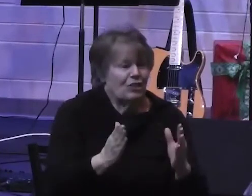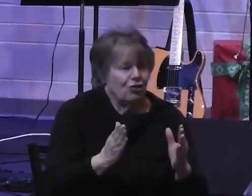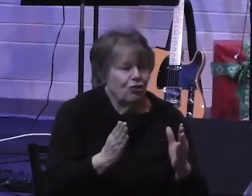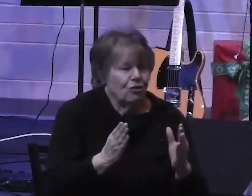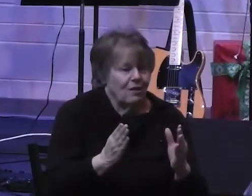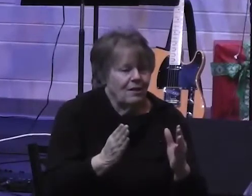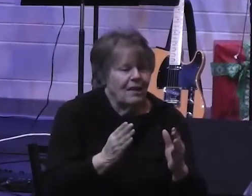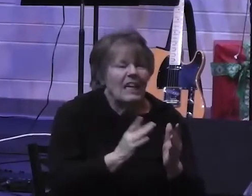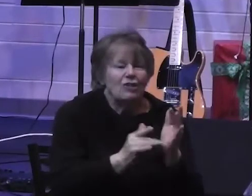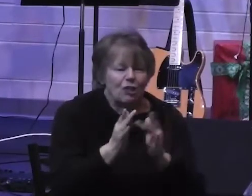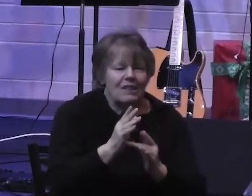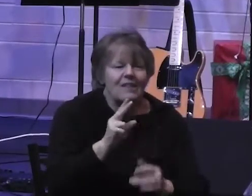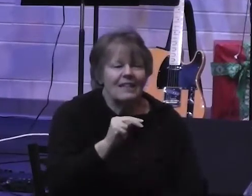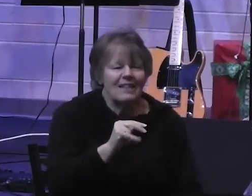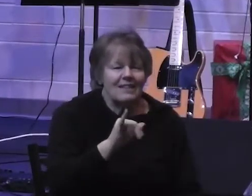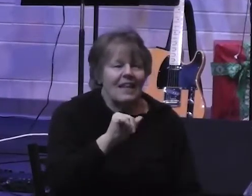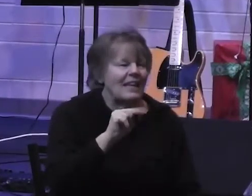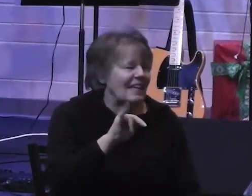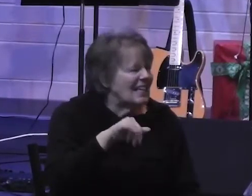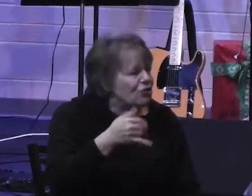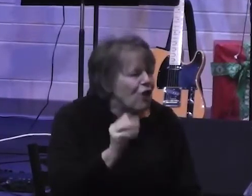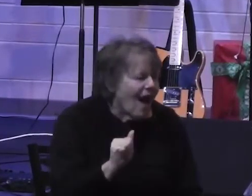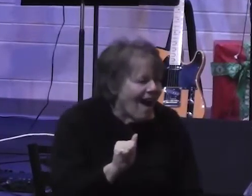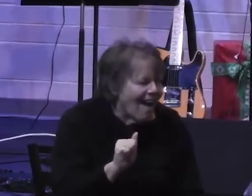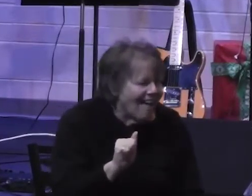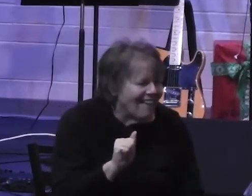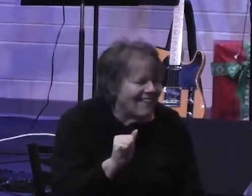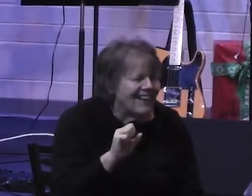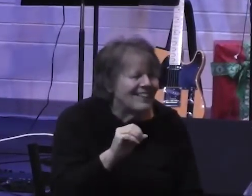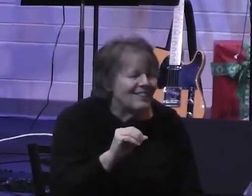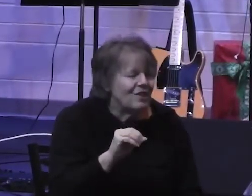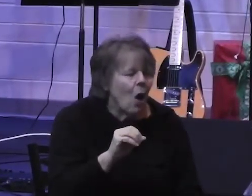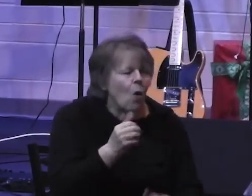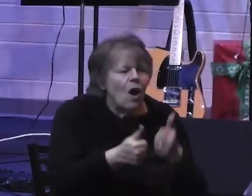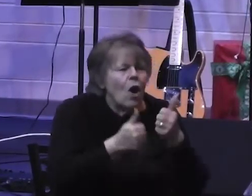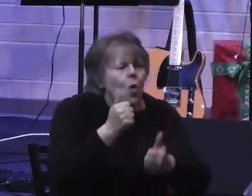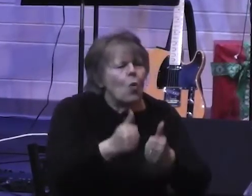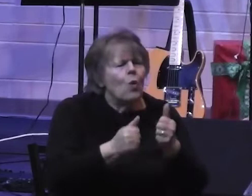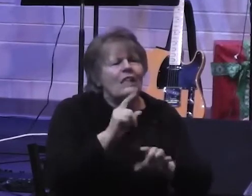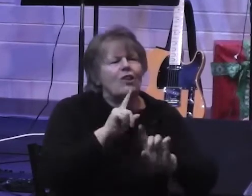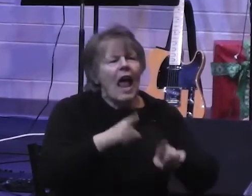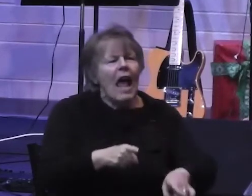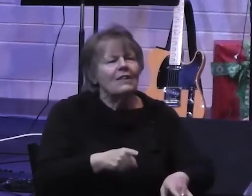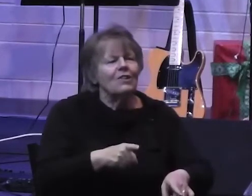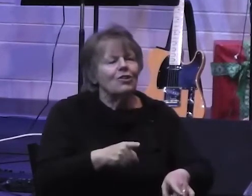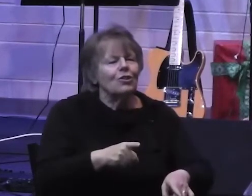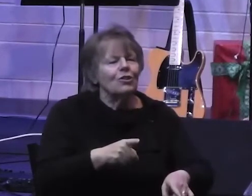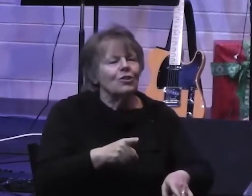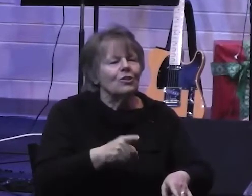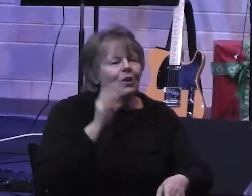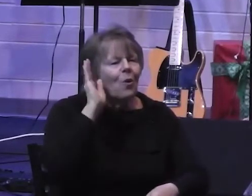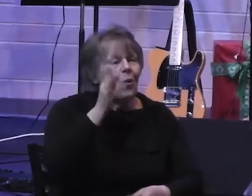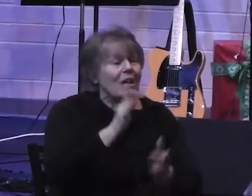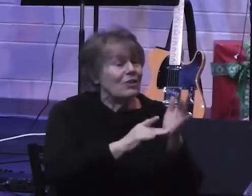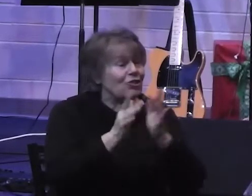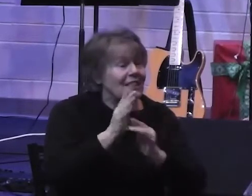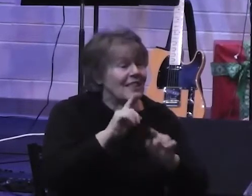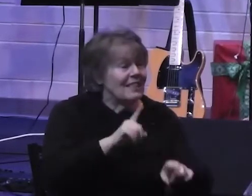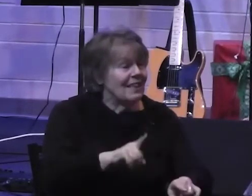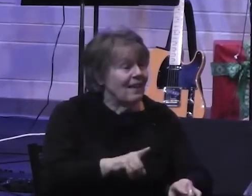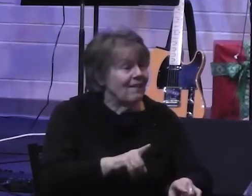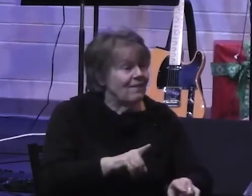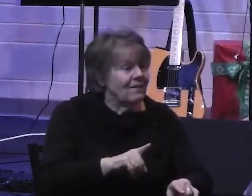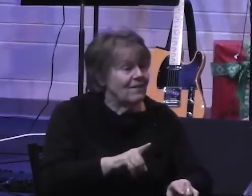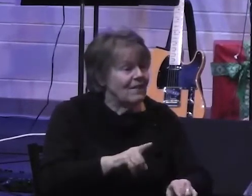So, which one is it, Jesus? What answer are you going to give? And Jesus